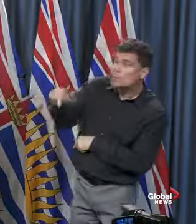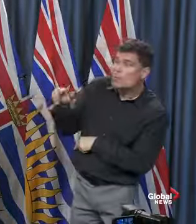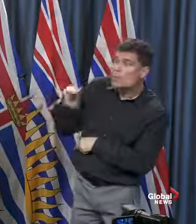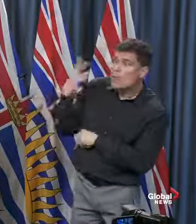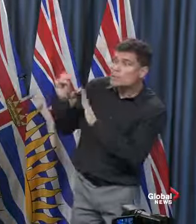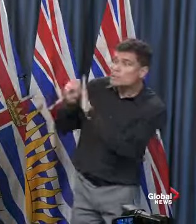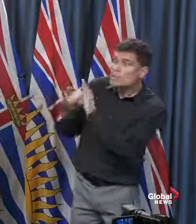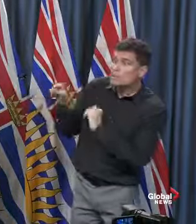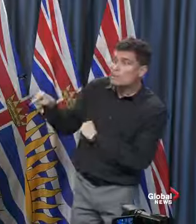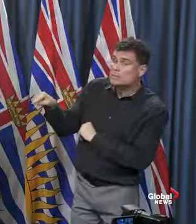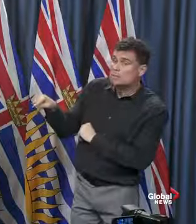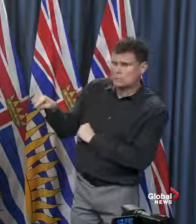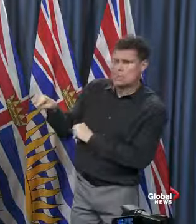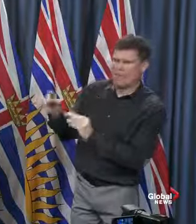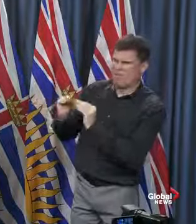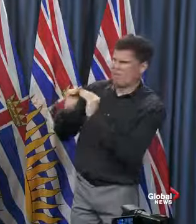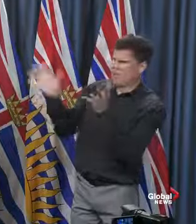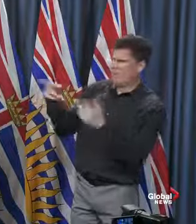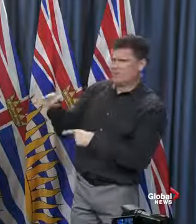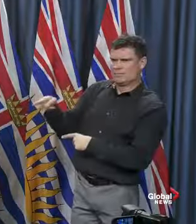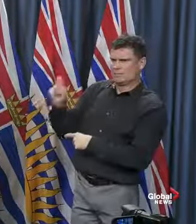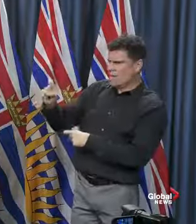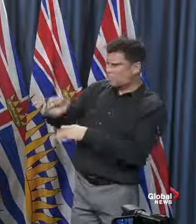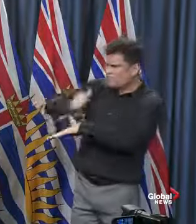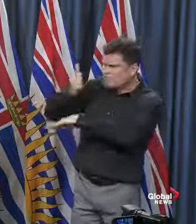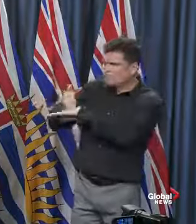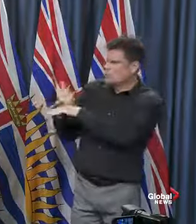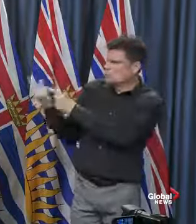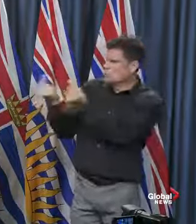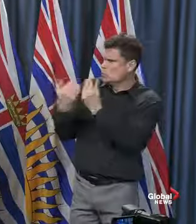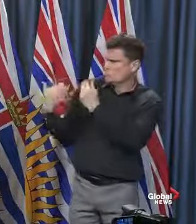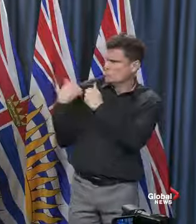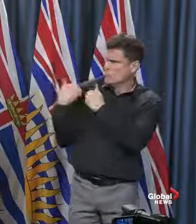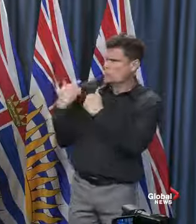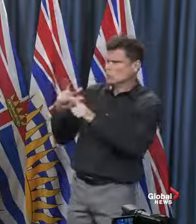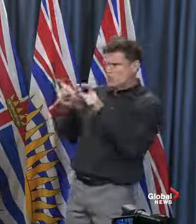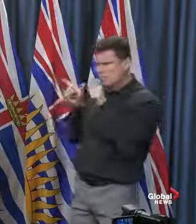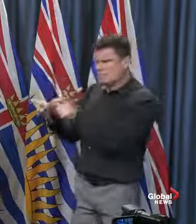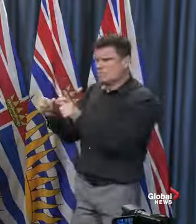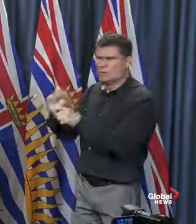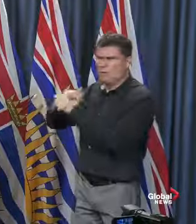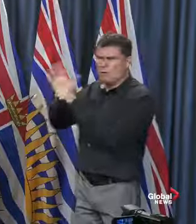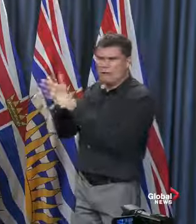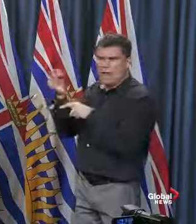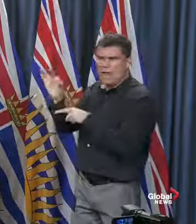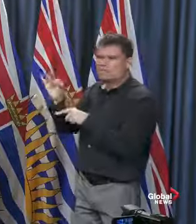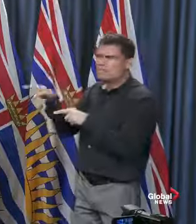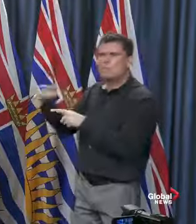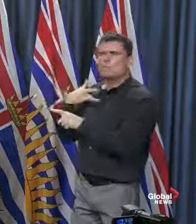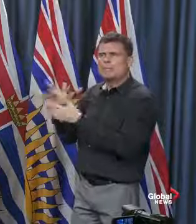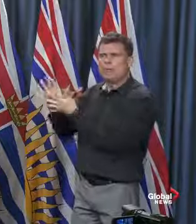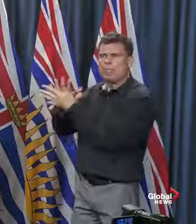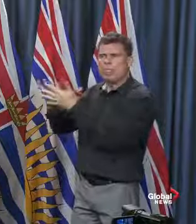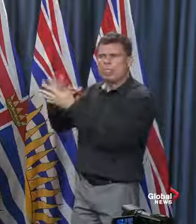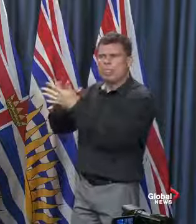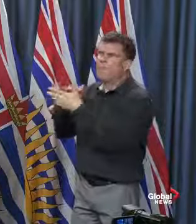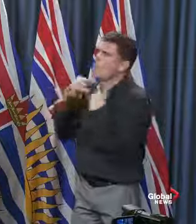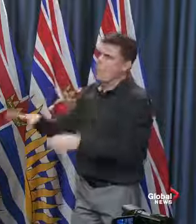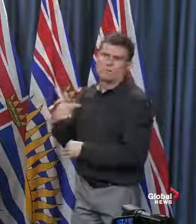should be made clear, so that it's not there's not an issue of nuance. It's true that if people want to visit from Washington